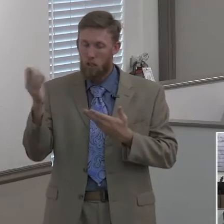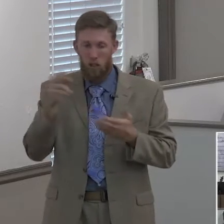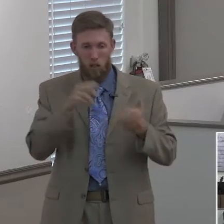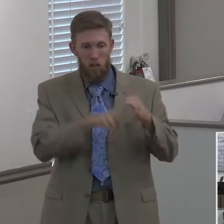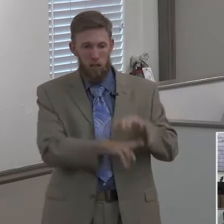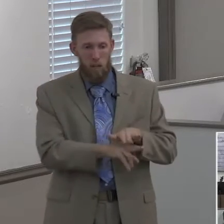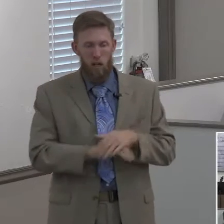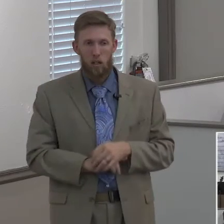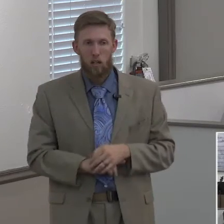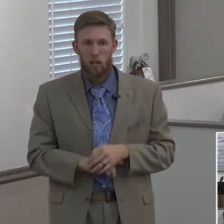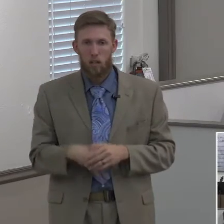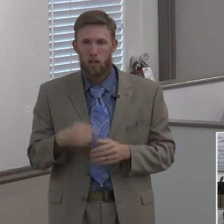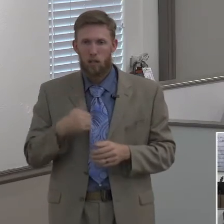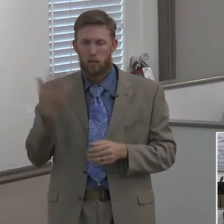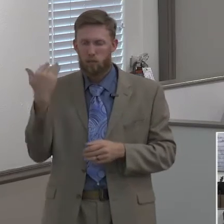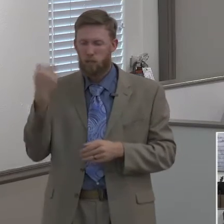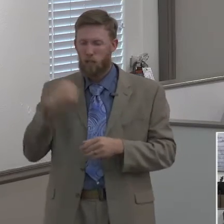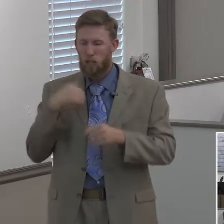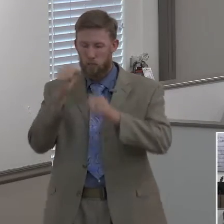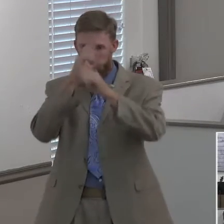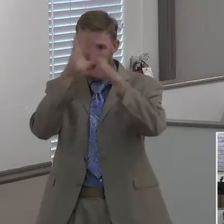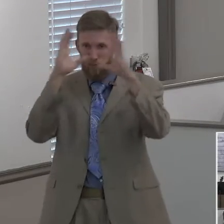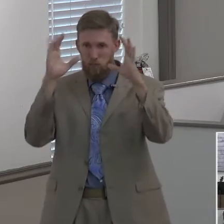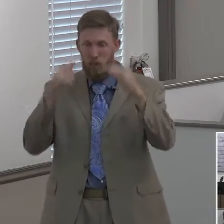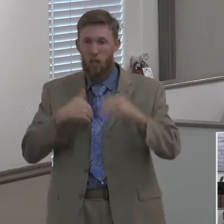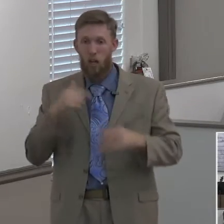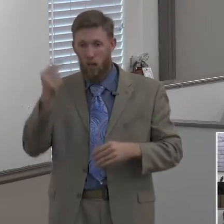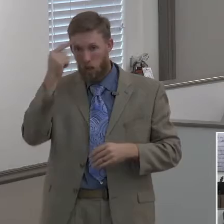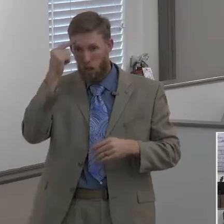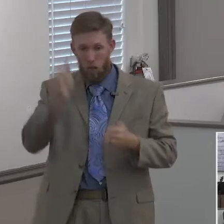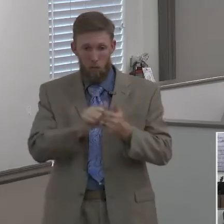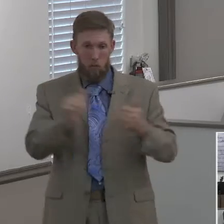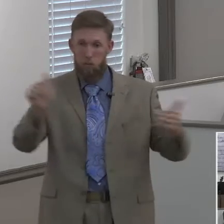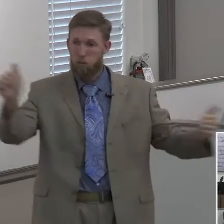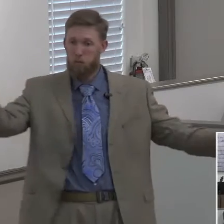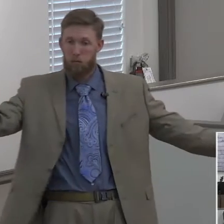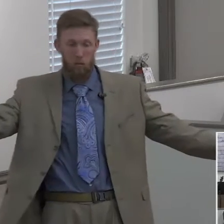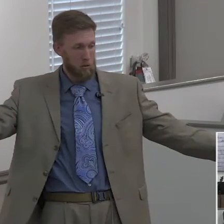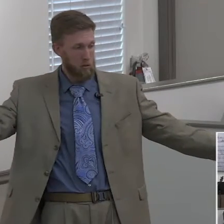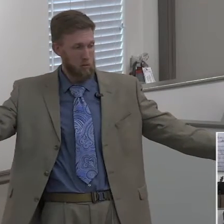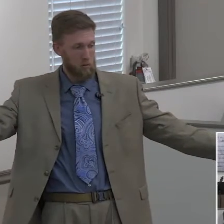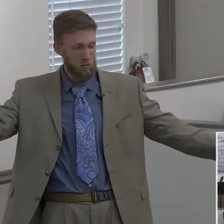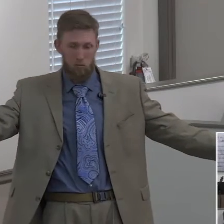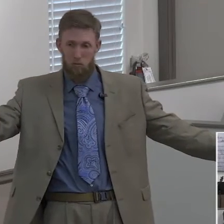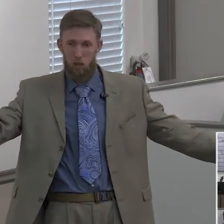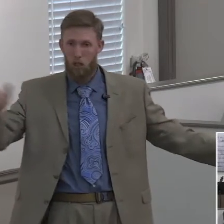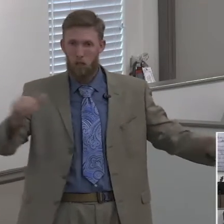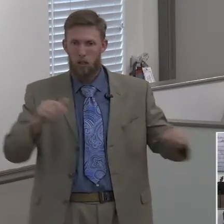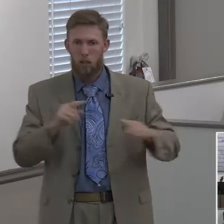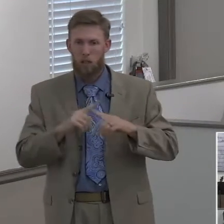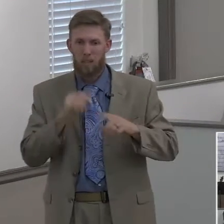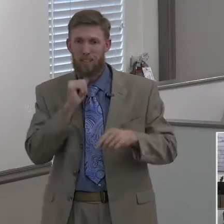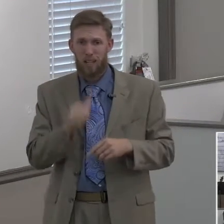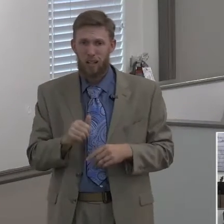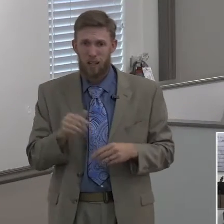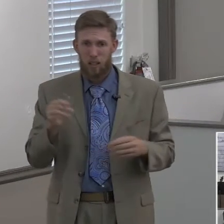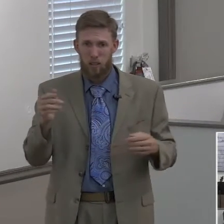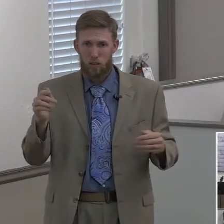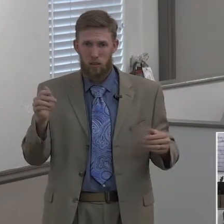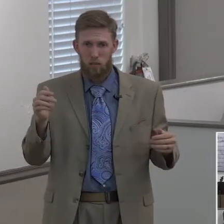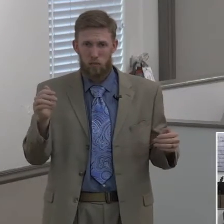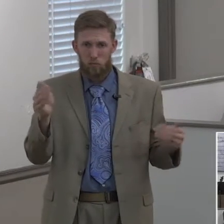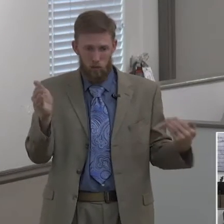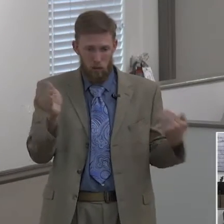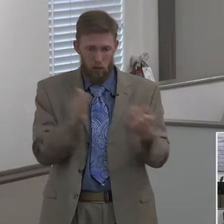I pictured it in my mind before I went to Israel that it was farther away than that. Or in a different place. That's right below